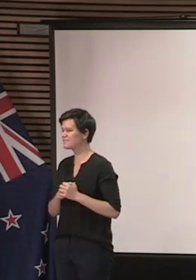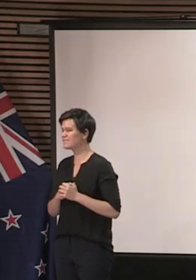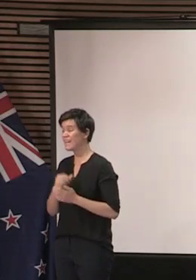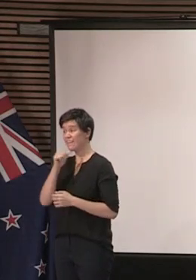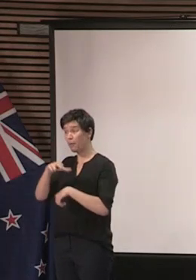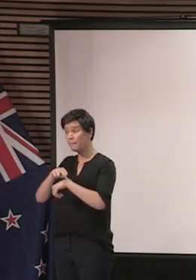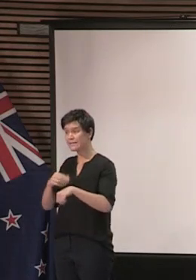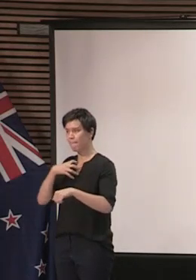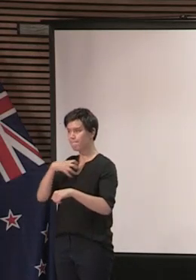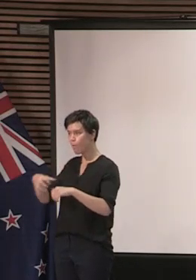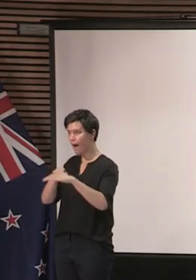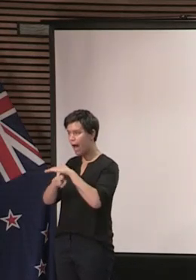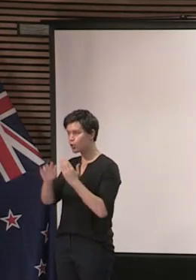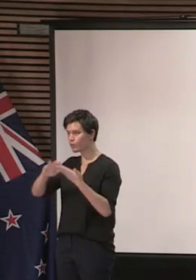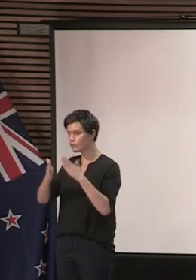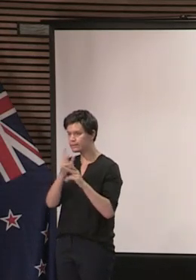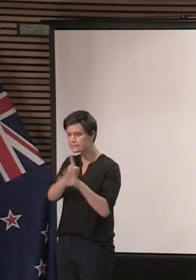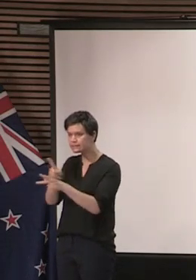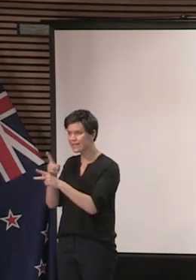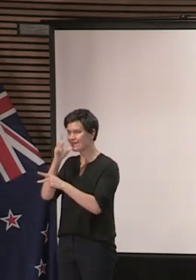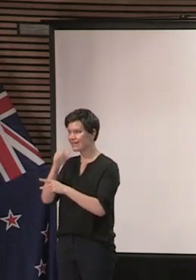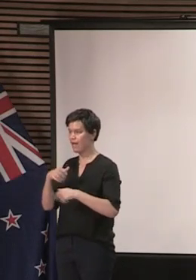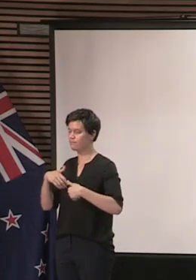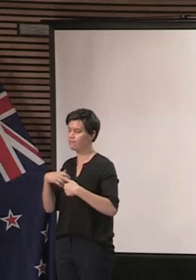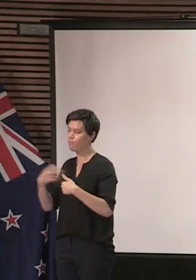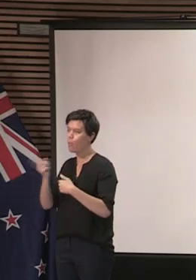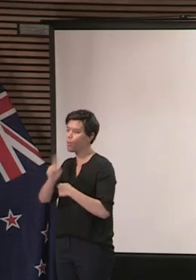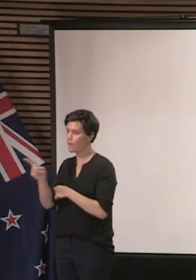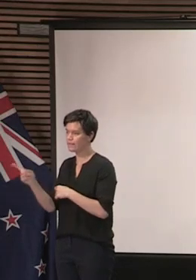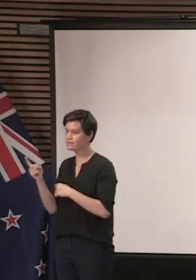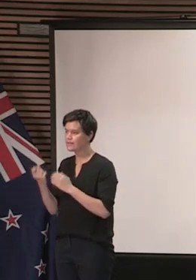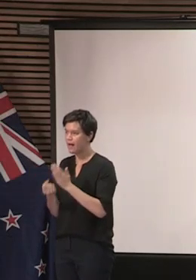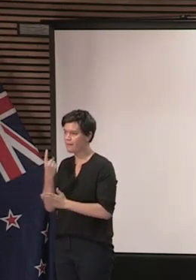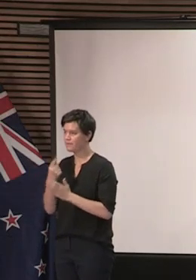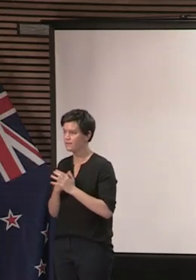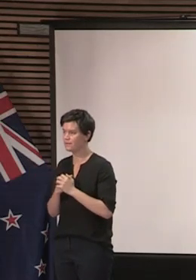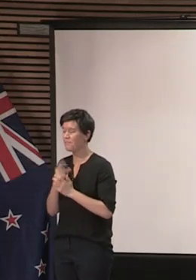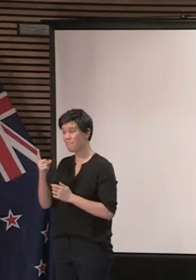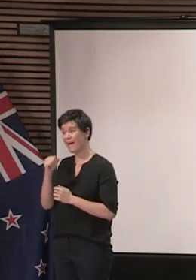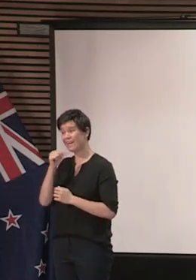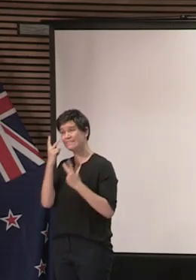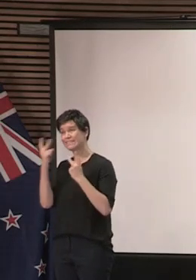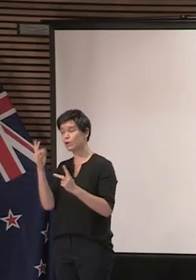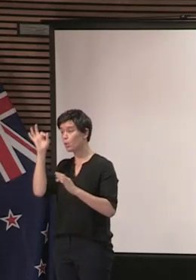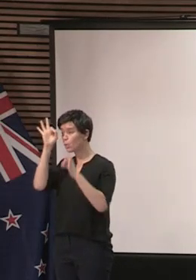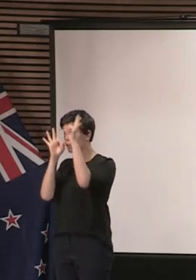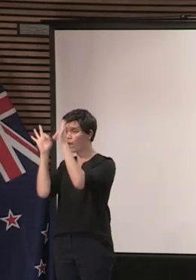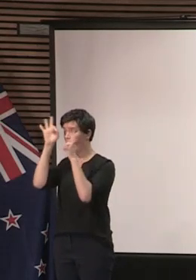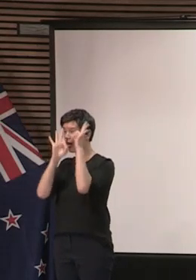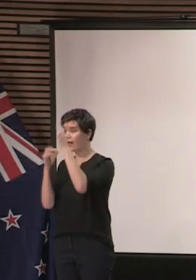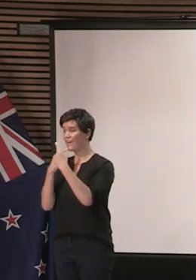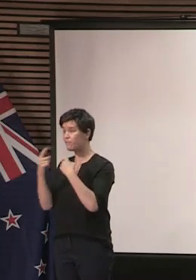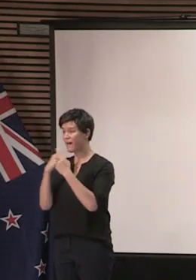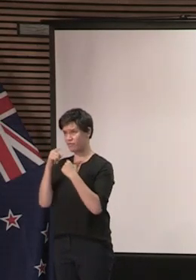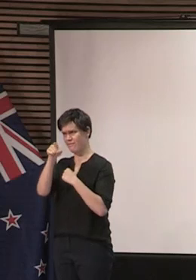present. Overall, though, the Google analysis that we have, which everyone can see is available and made available publicly,